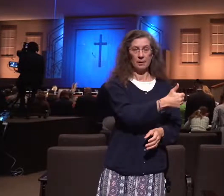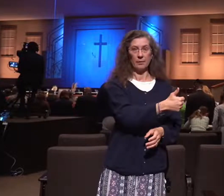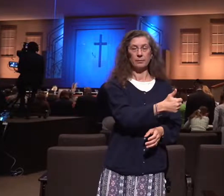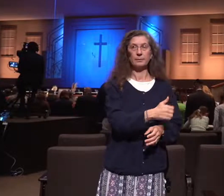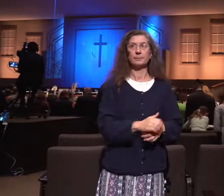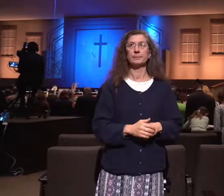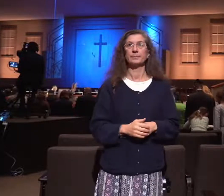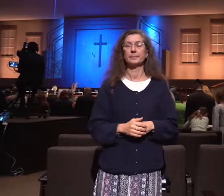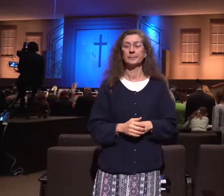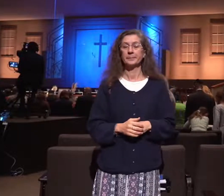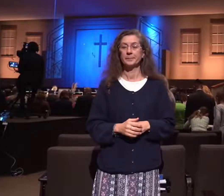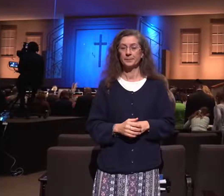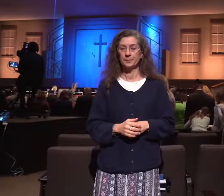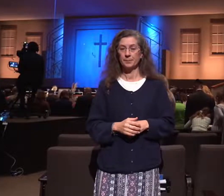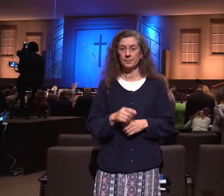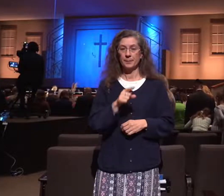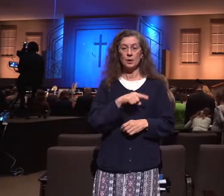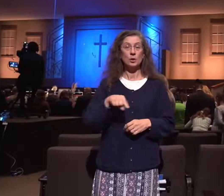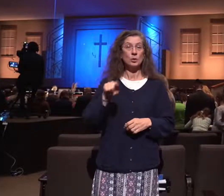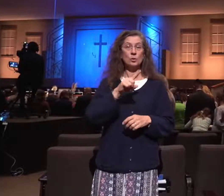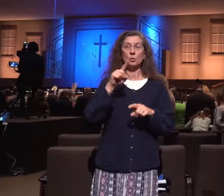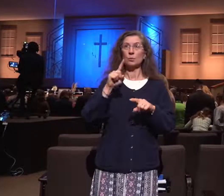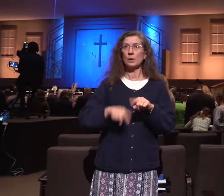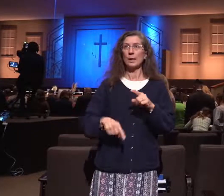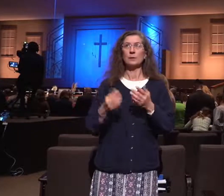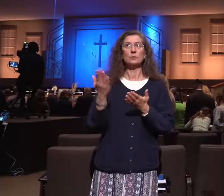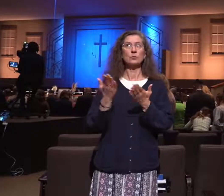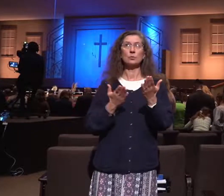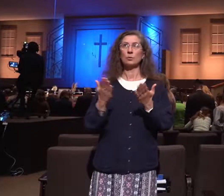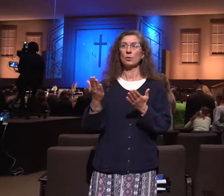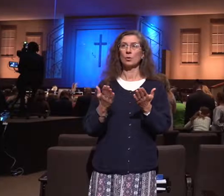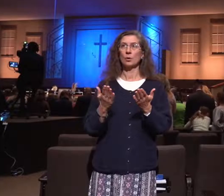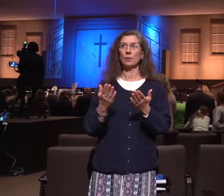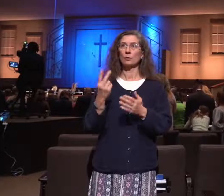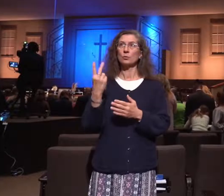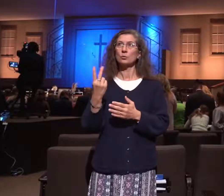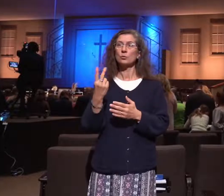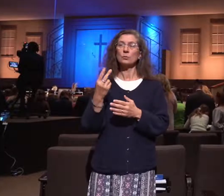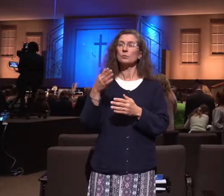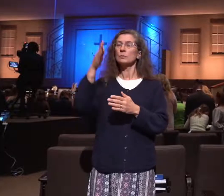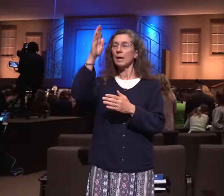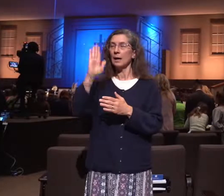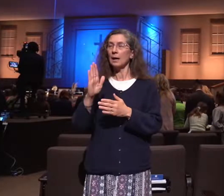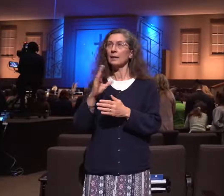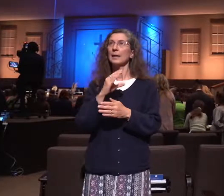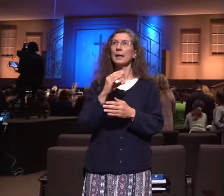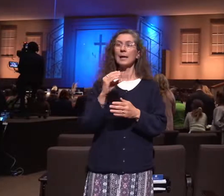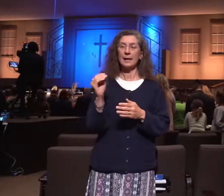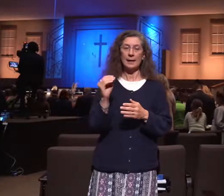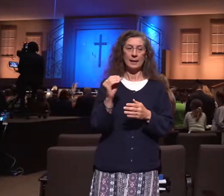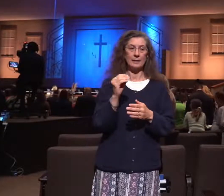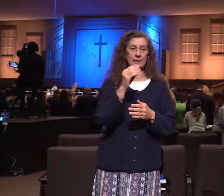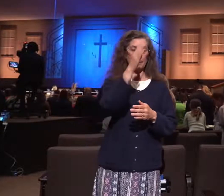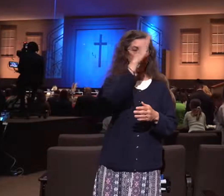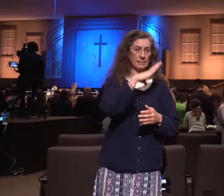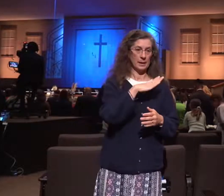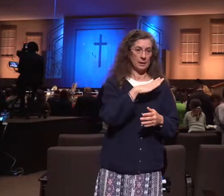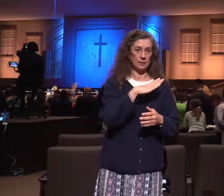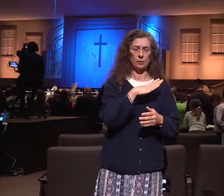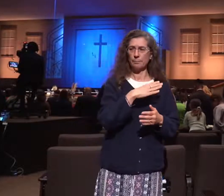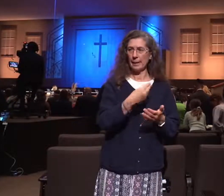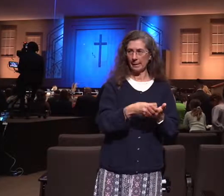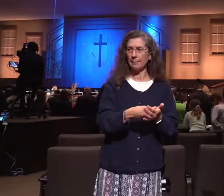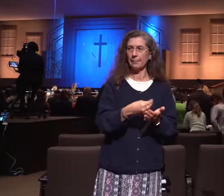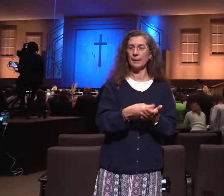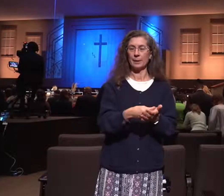other. You cannot serve God and mammon.